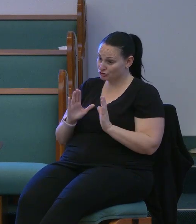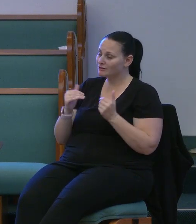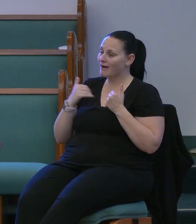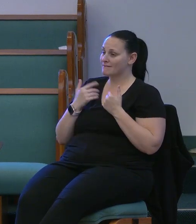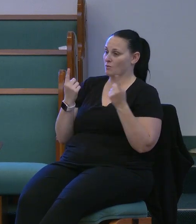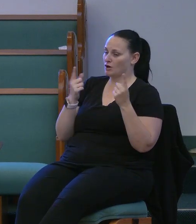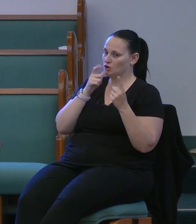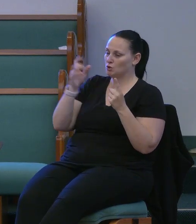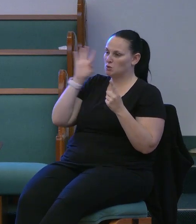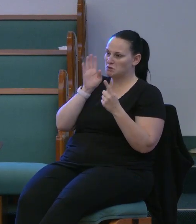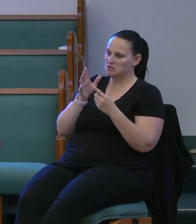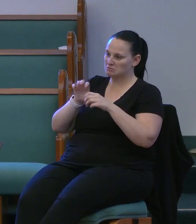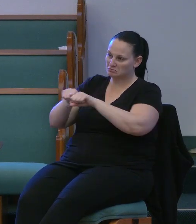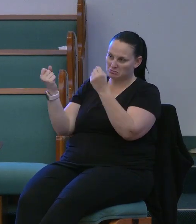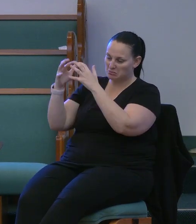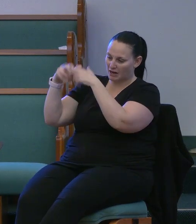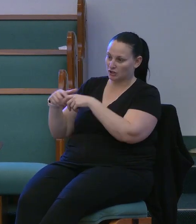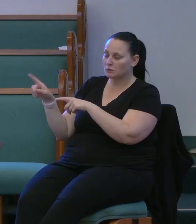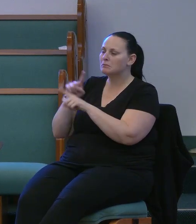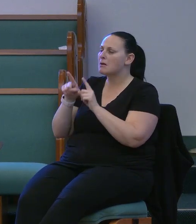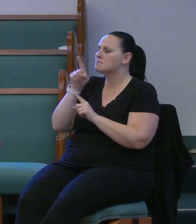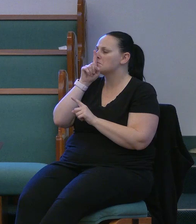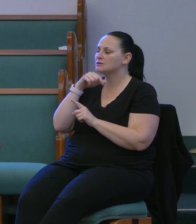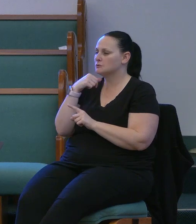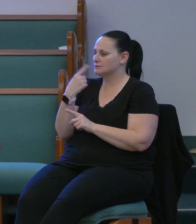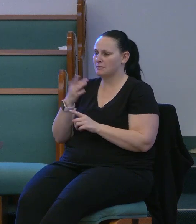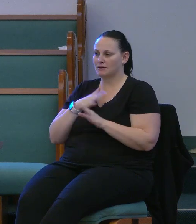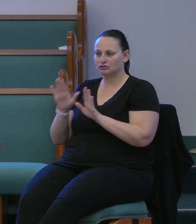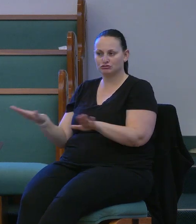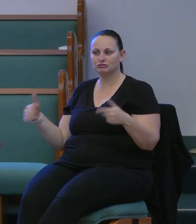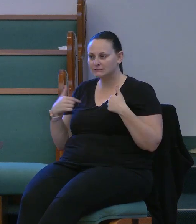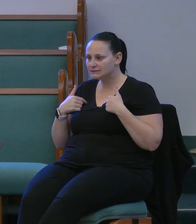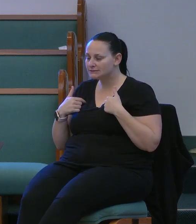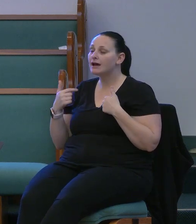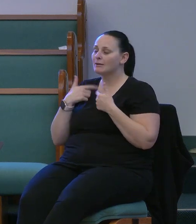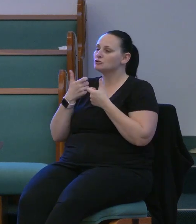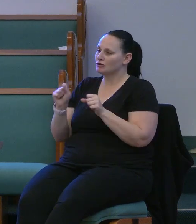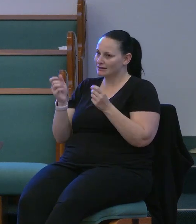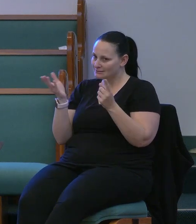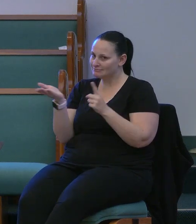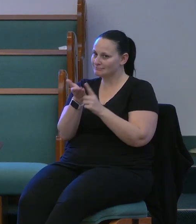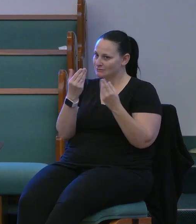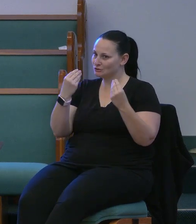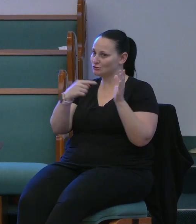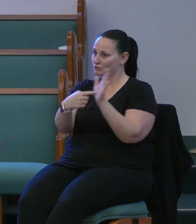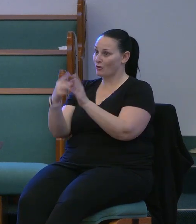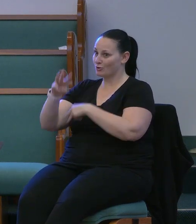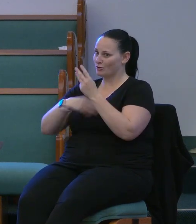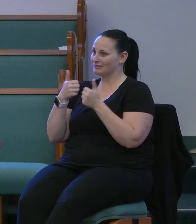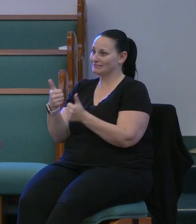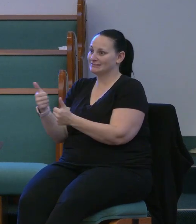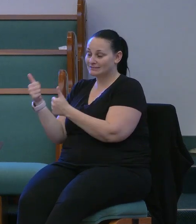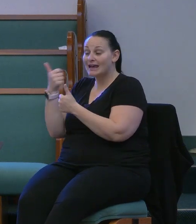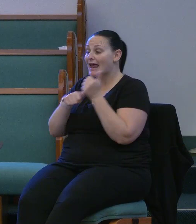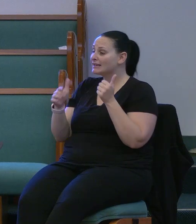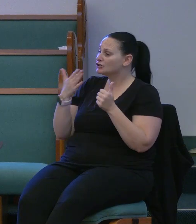one who would break you, though I keep this from my children. I am trying to sell them the world. Any decent